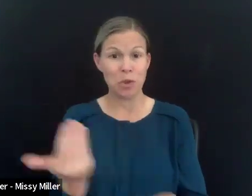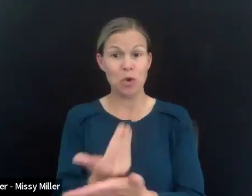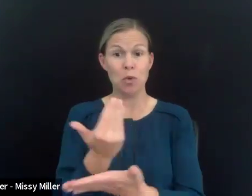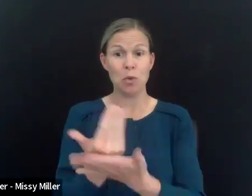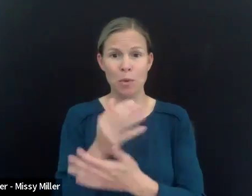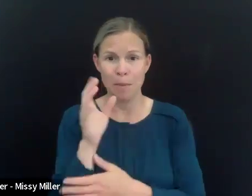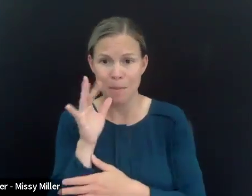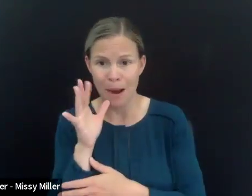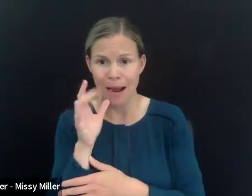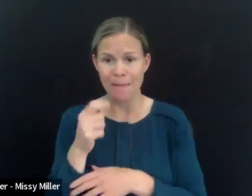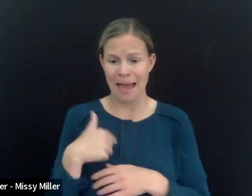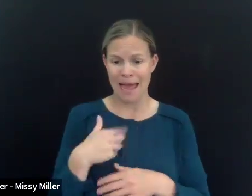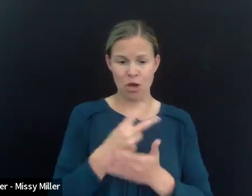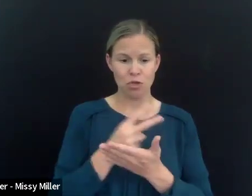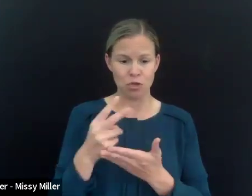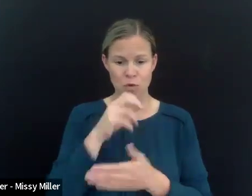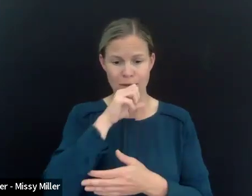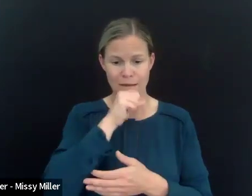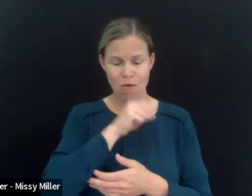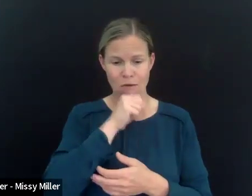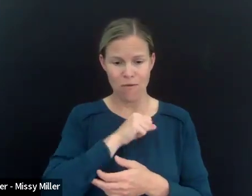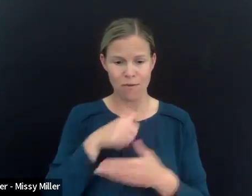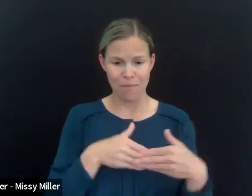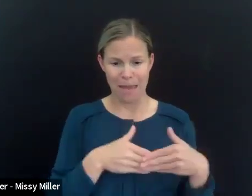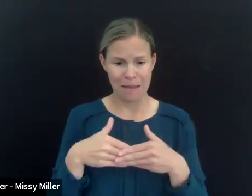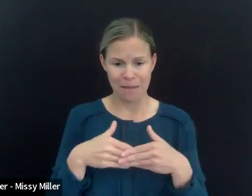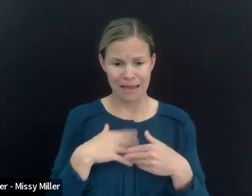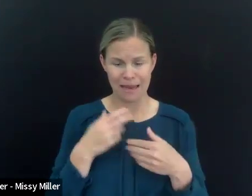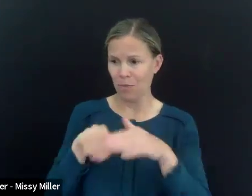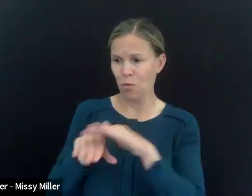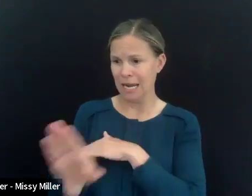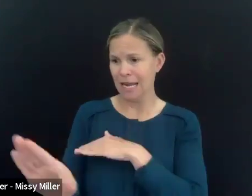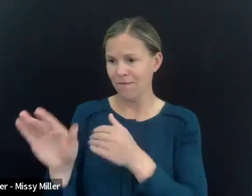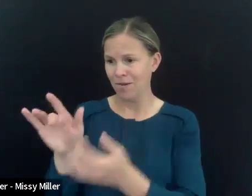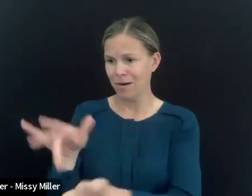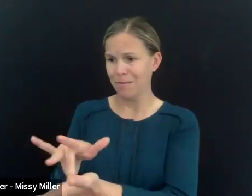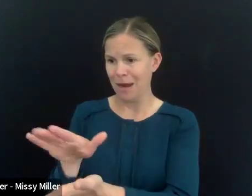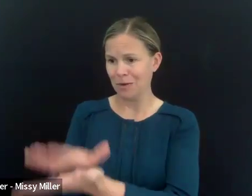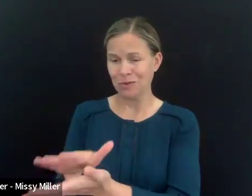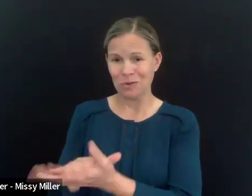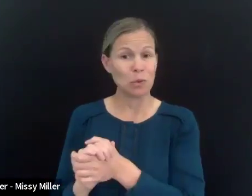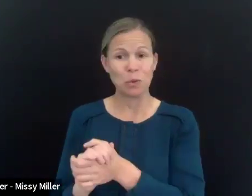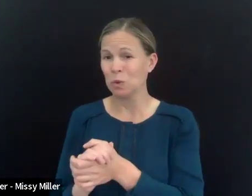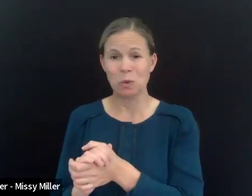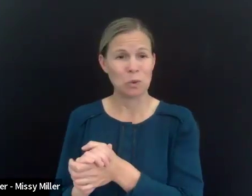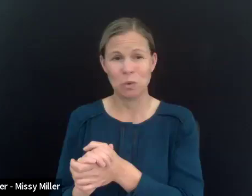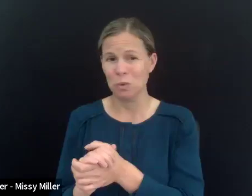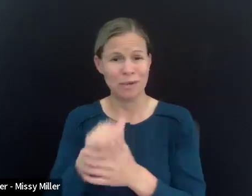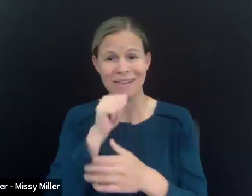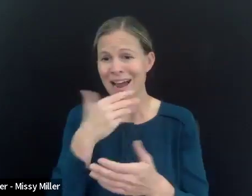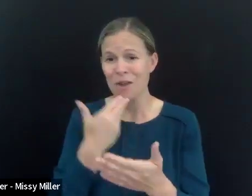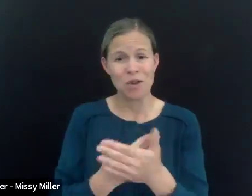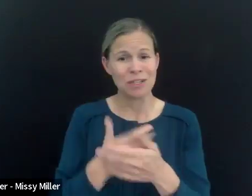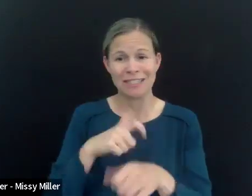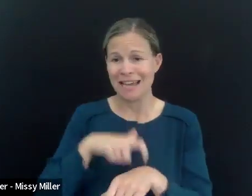like 2-week-old newborn, realizing like, oh my goodness, like this is not where it's at, right? Like the way I was treated